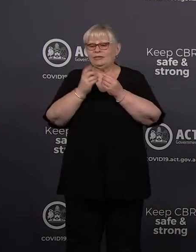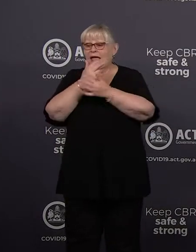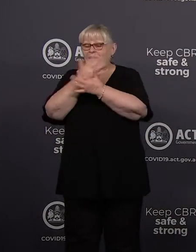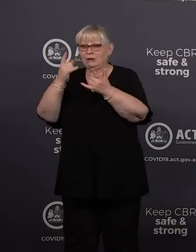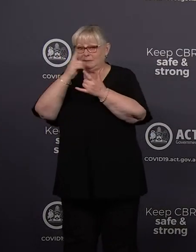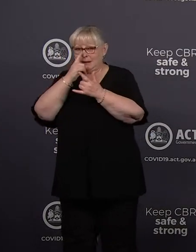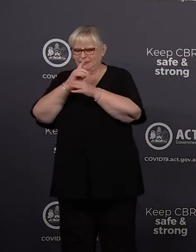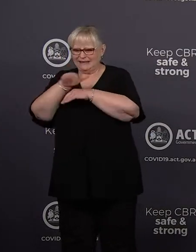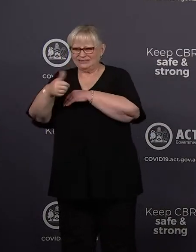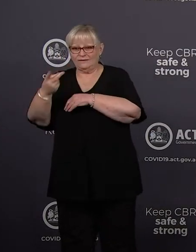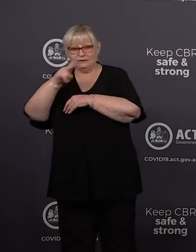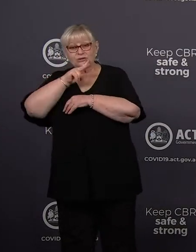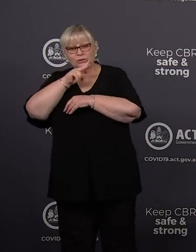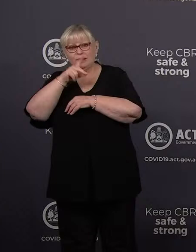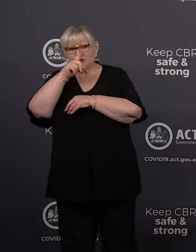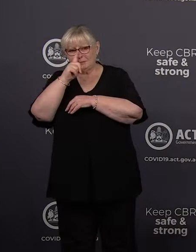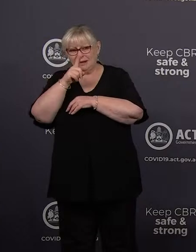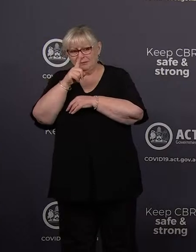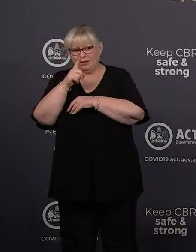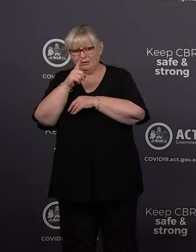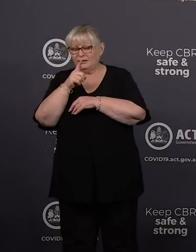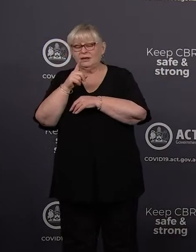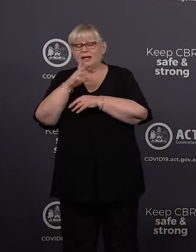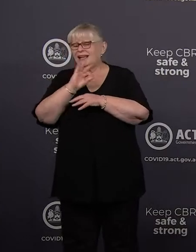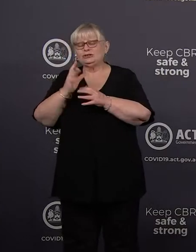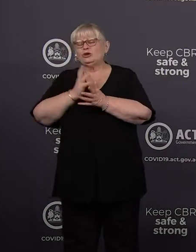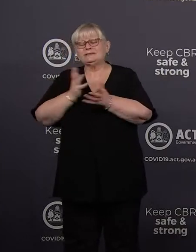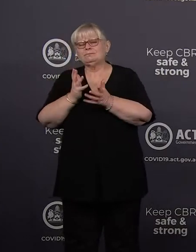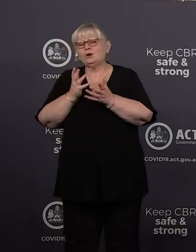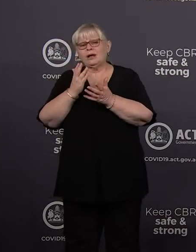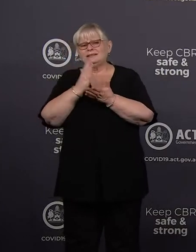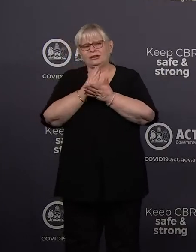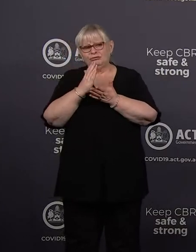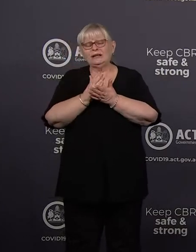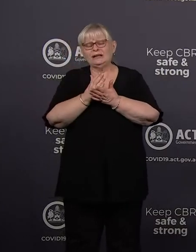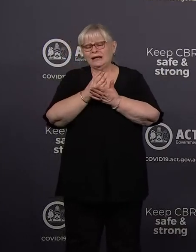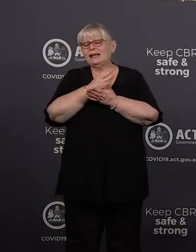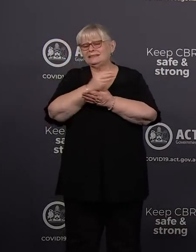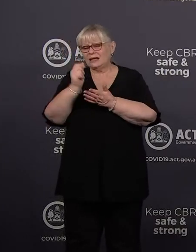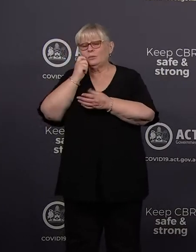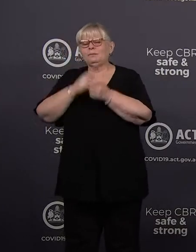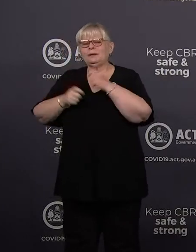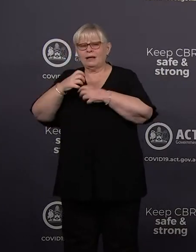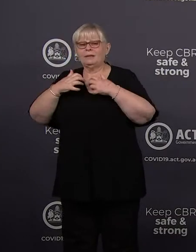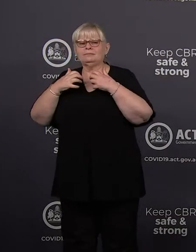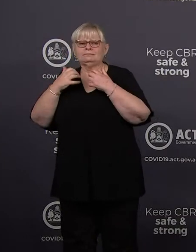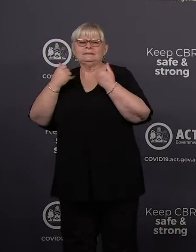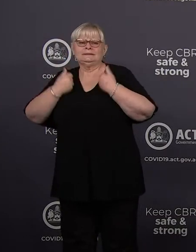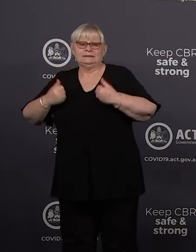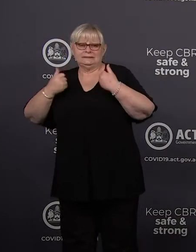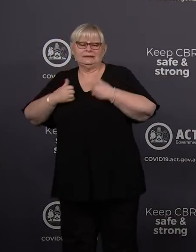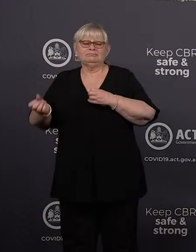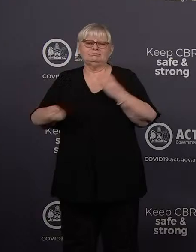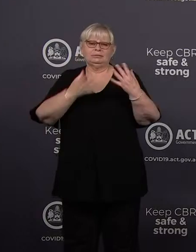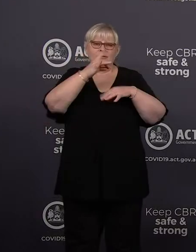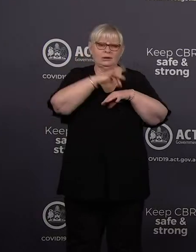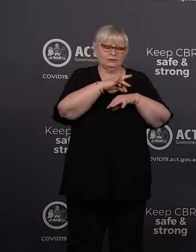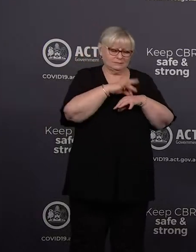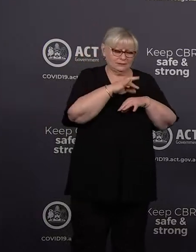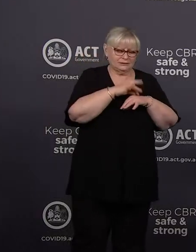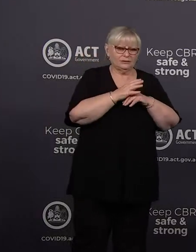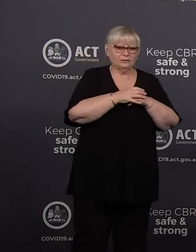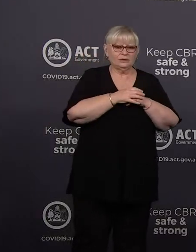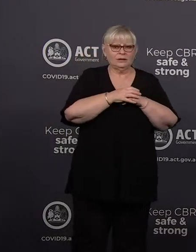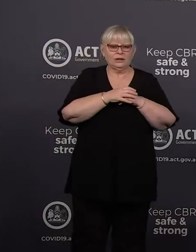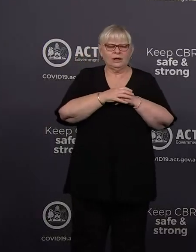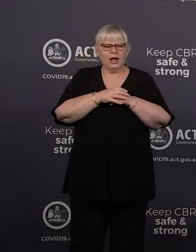now, over 200 cases, it's not surprising that we're going to see some of those people in hospital. I think the first time, through